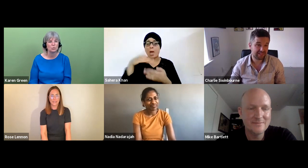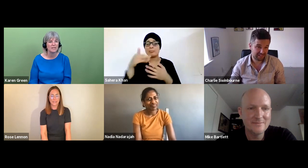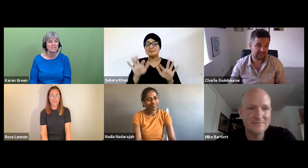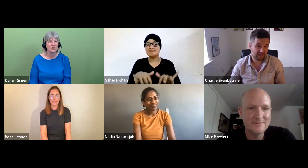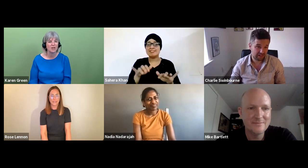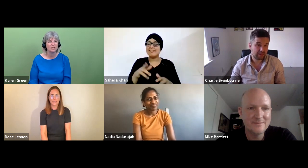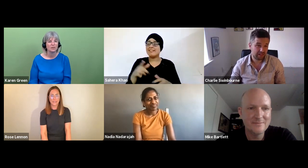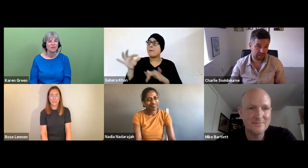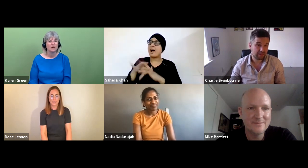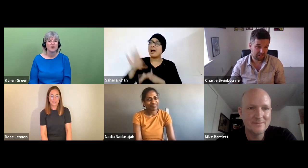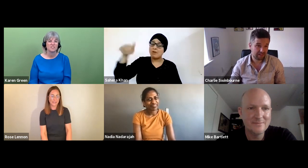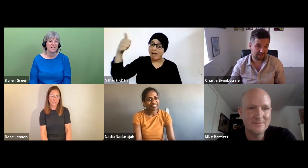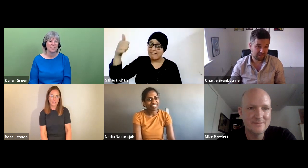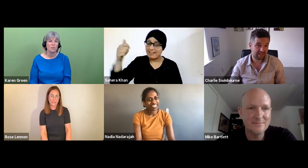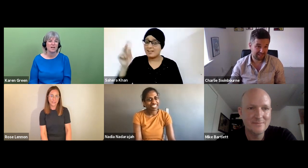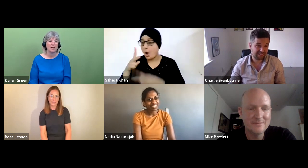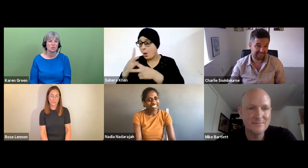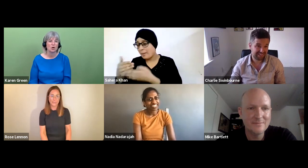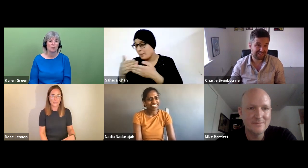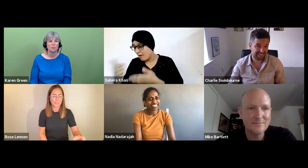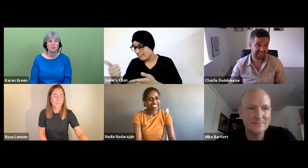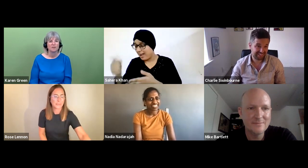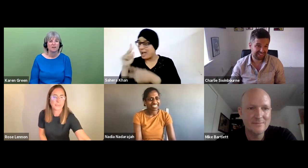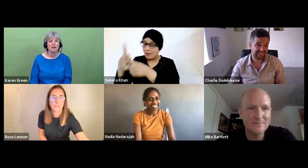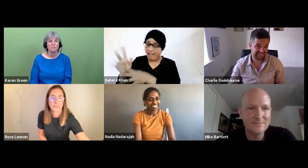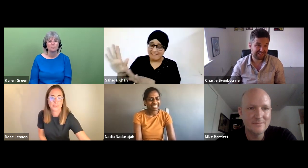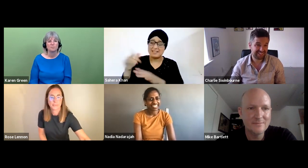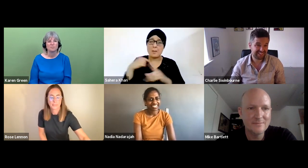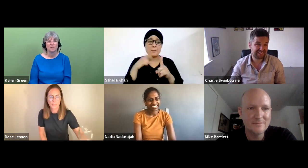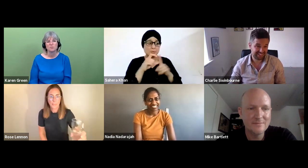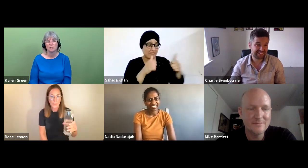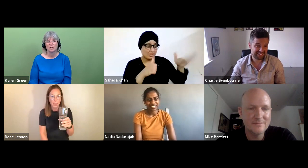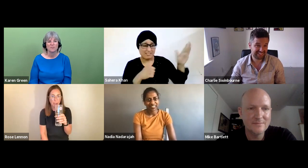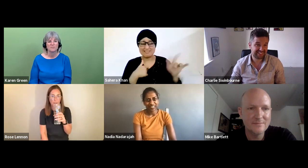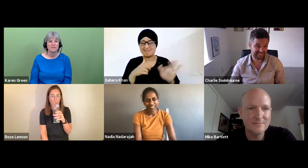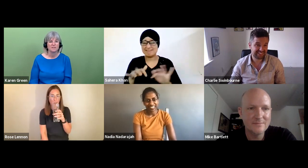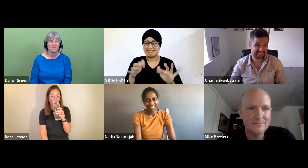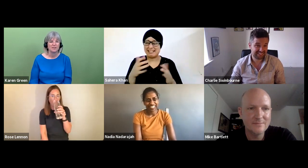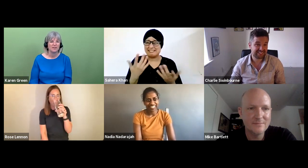years ago. I just sat there with a laptop. I was looking after